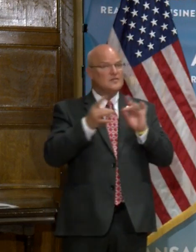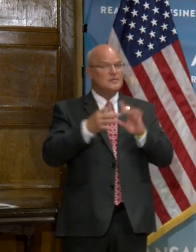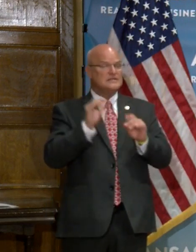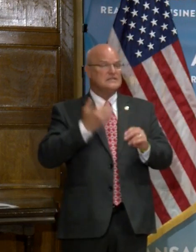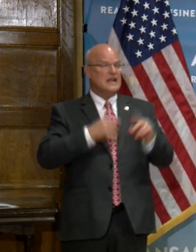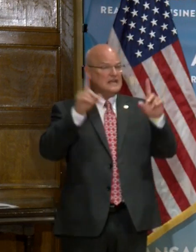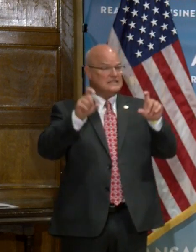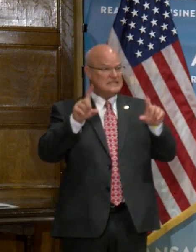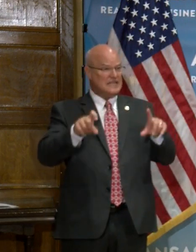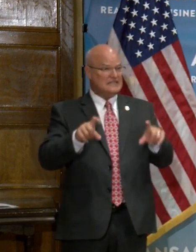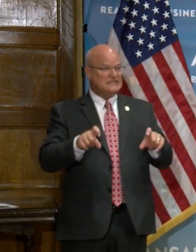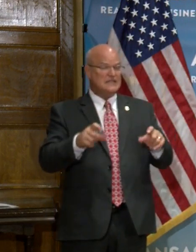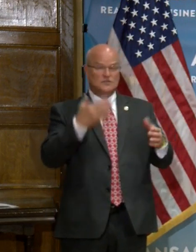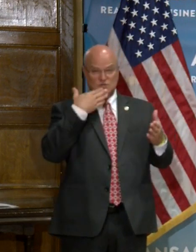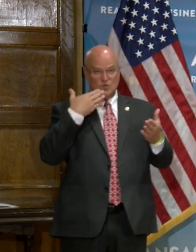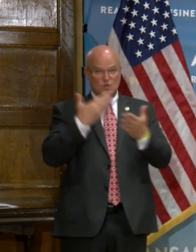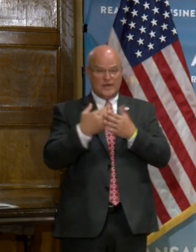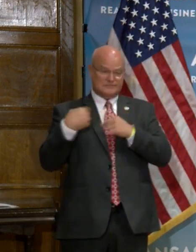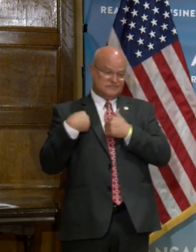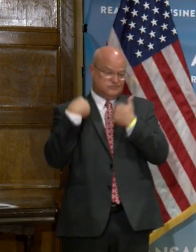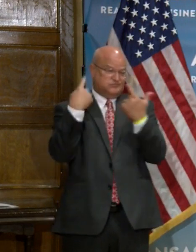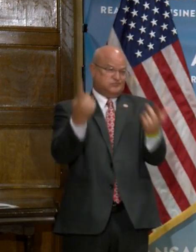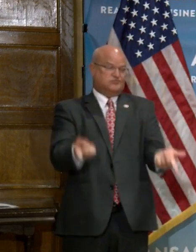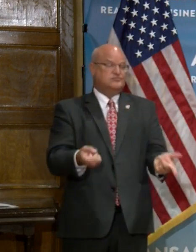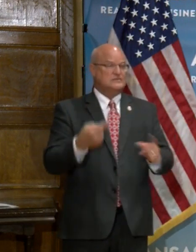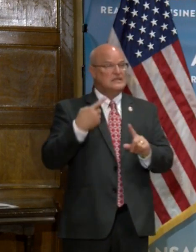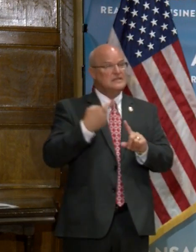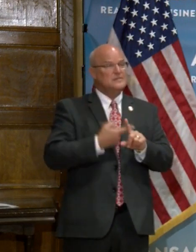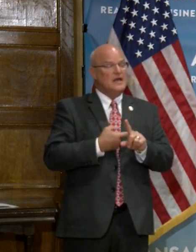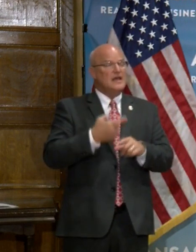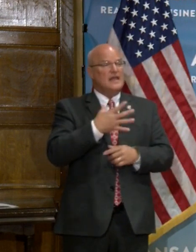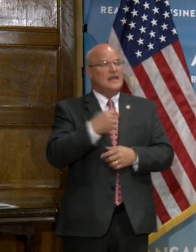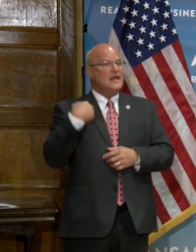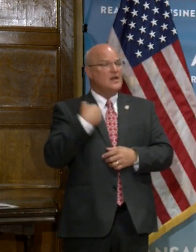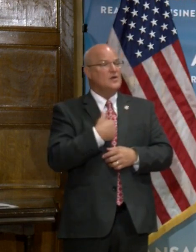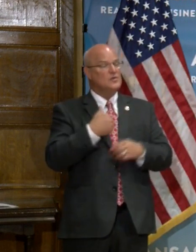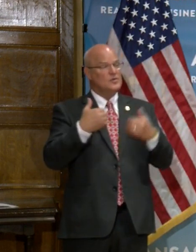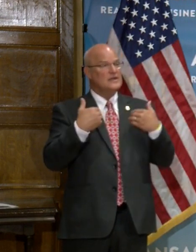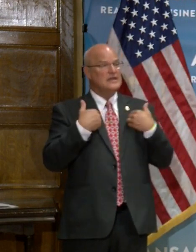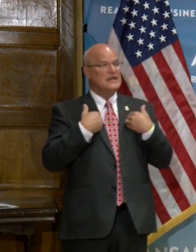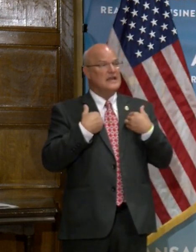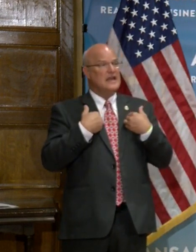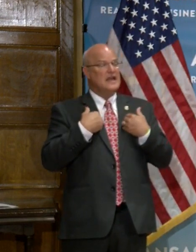our testing has gone very well, and we had